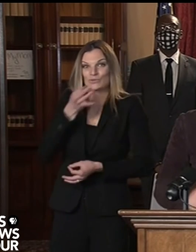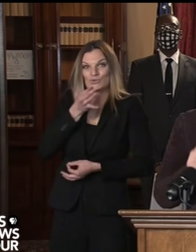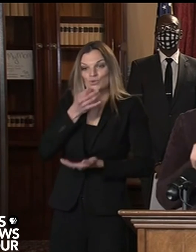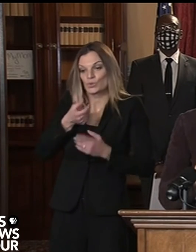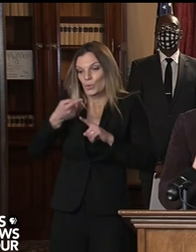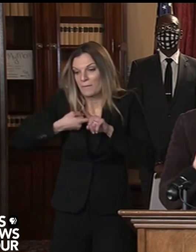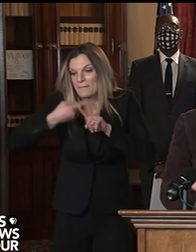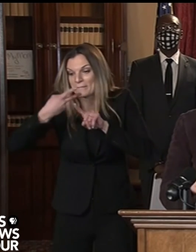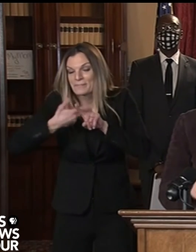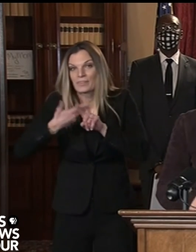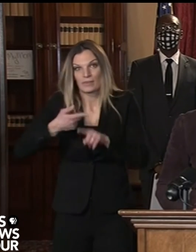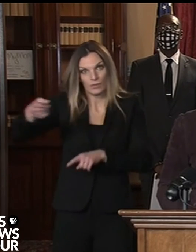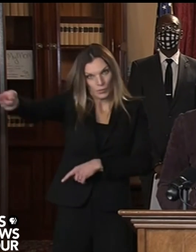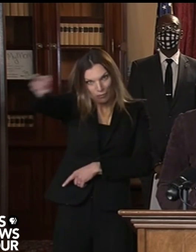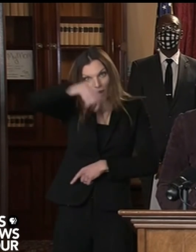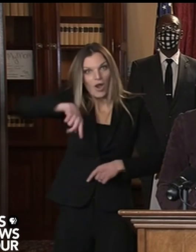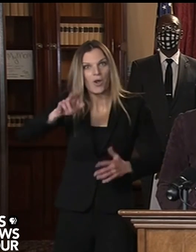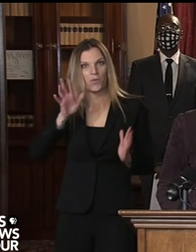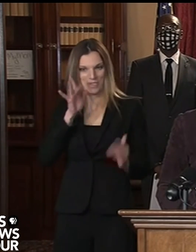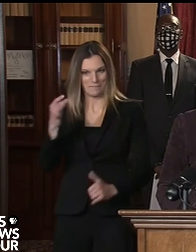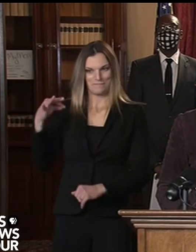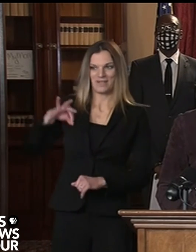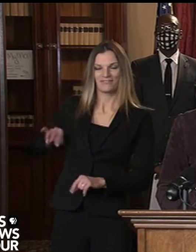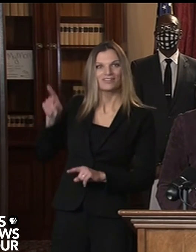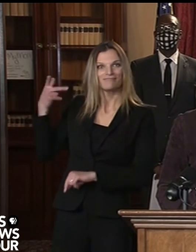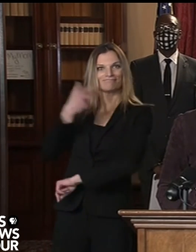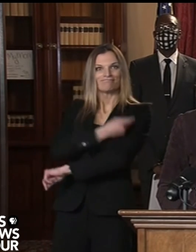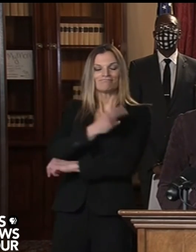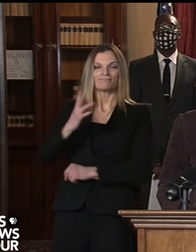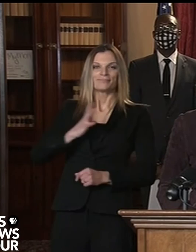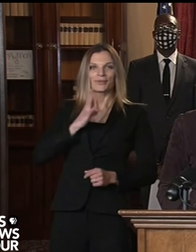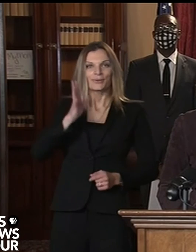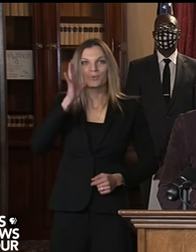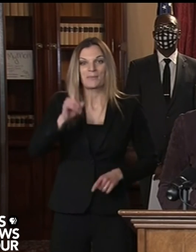months. But right now, it's a really dangerous moment.